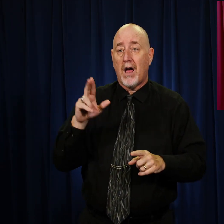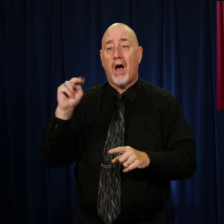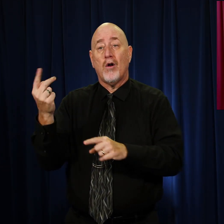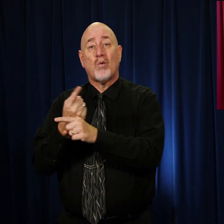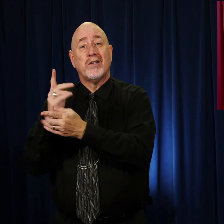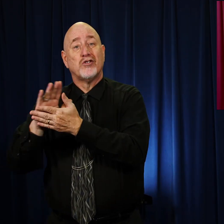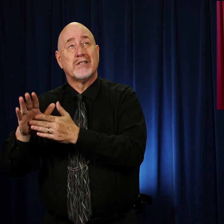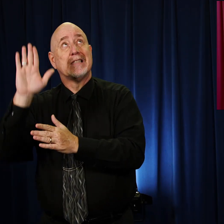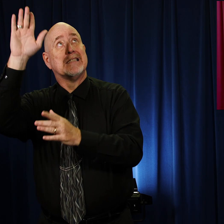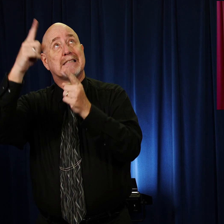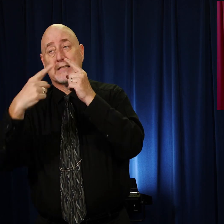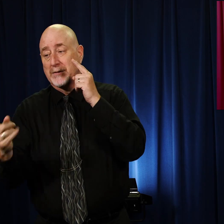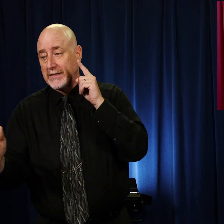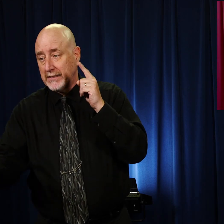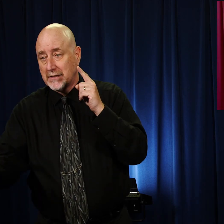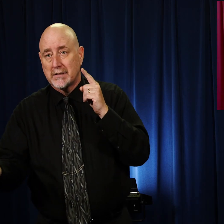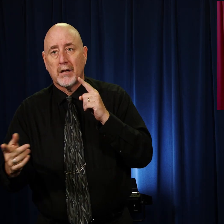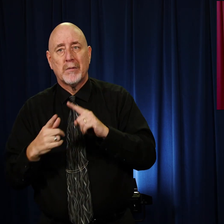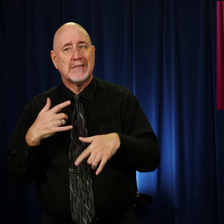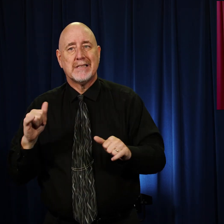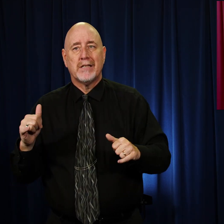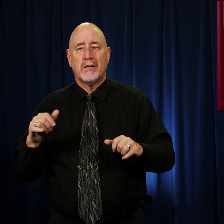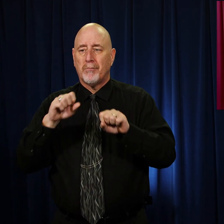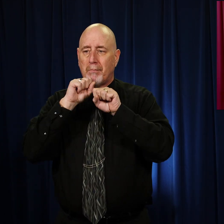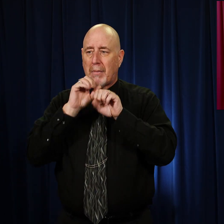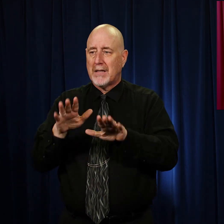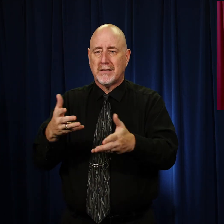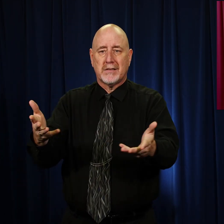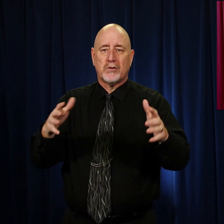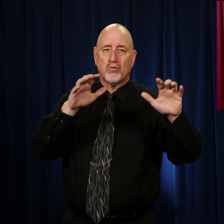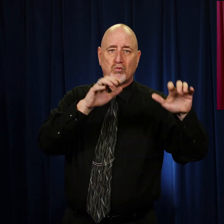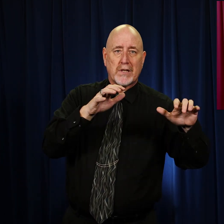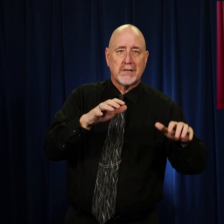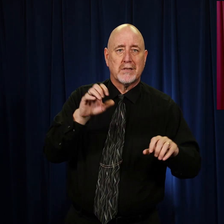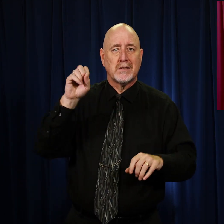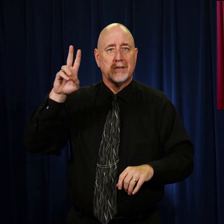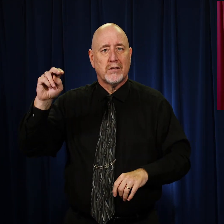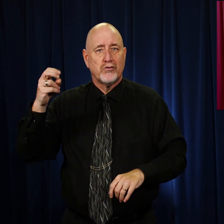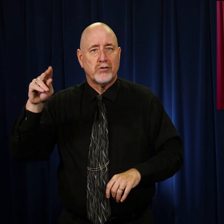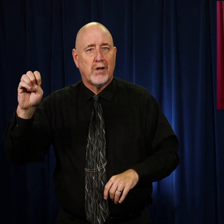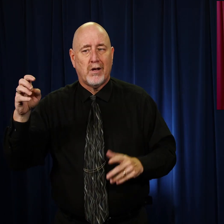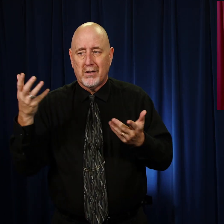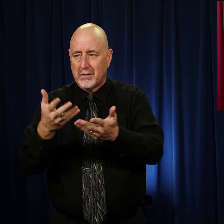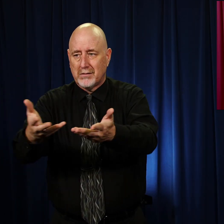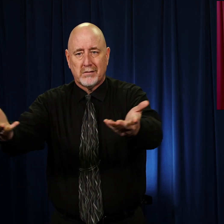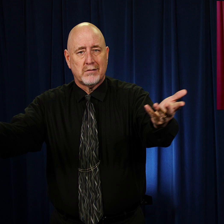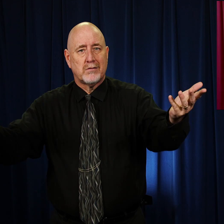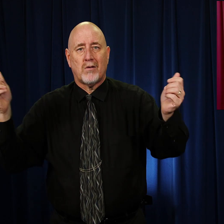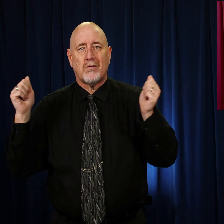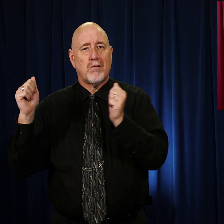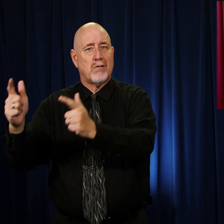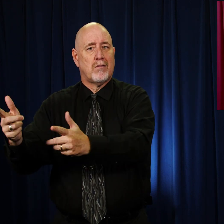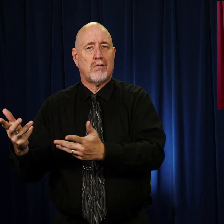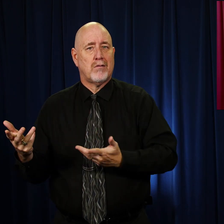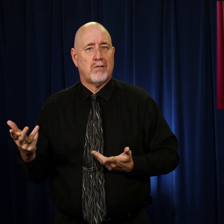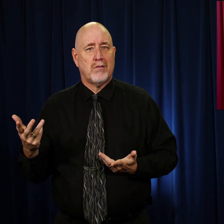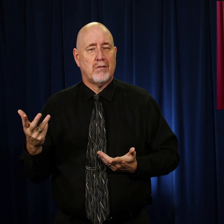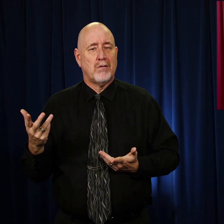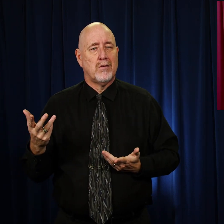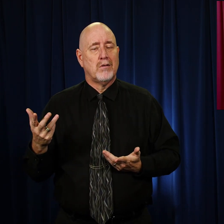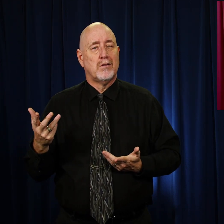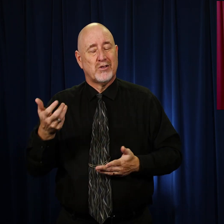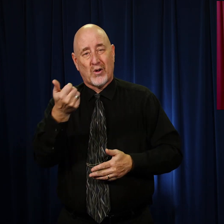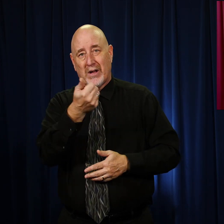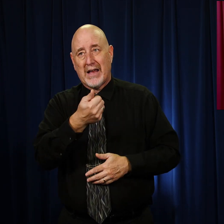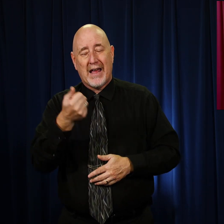be God's enemies. But yet God sends his rain upon them. He sends his sunshine upon them. So